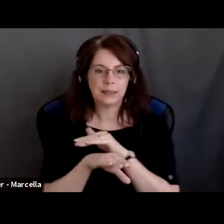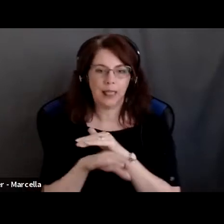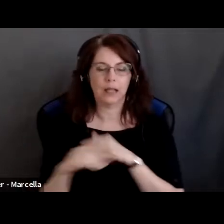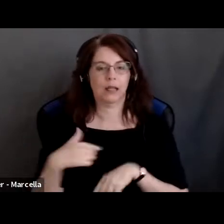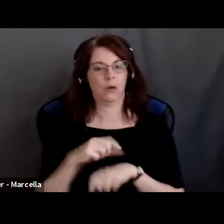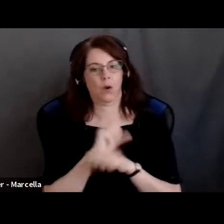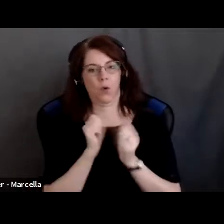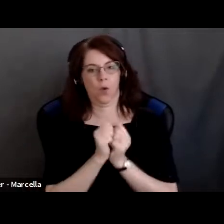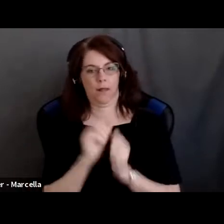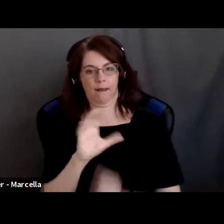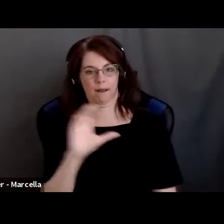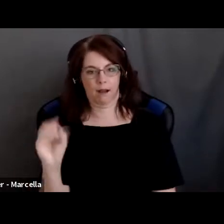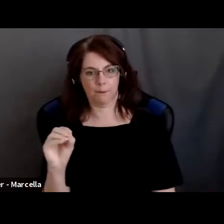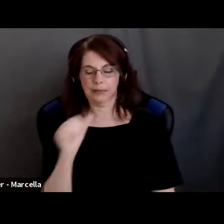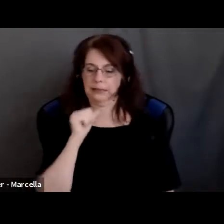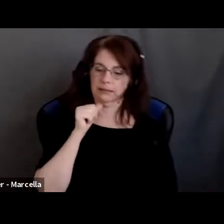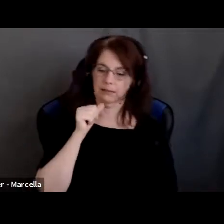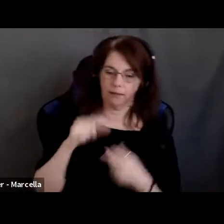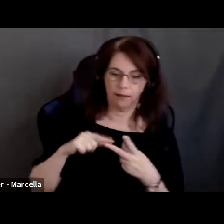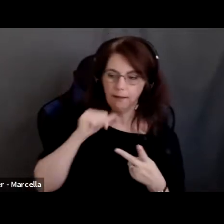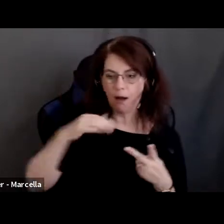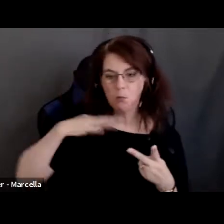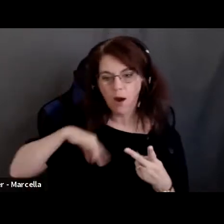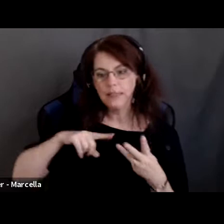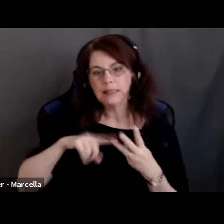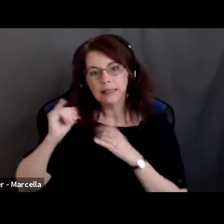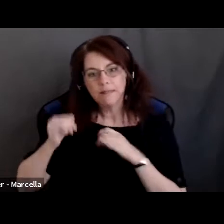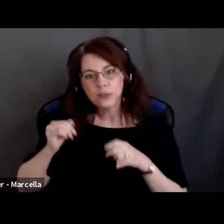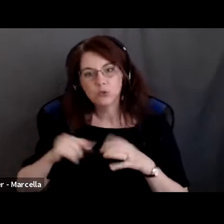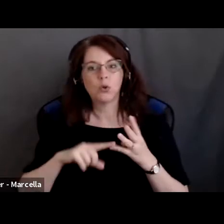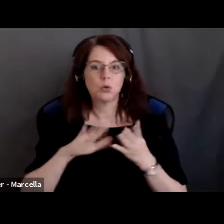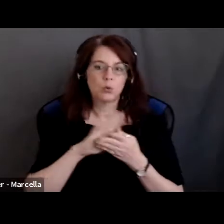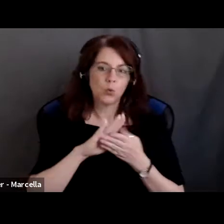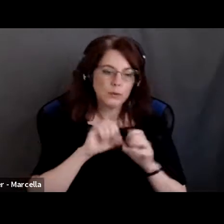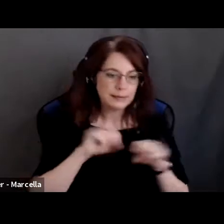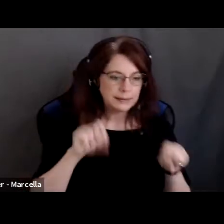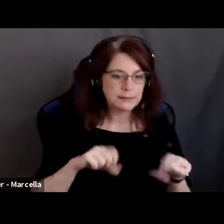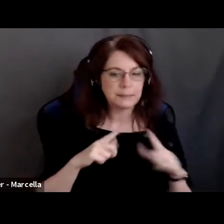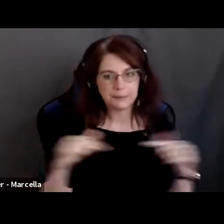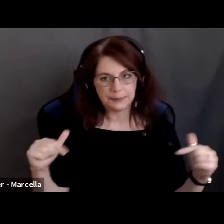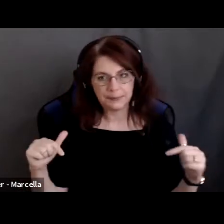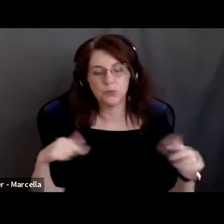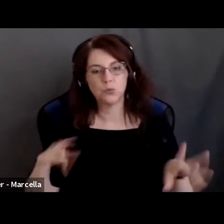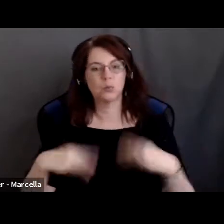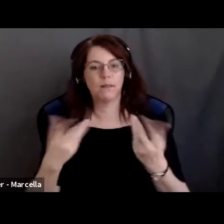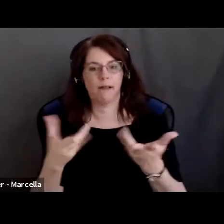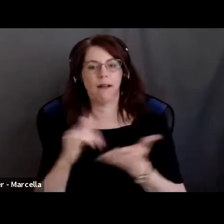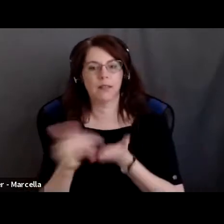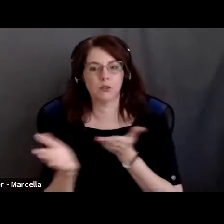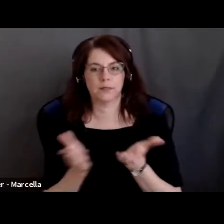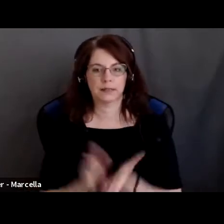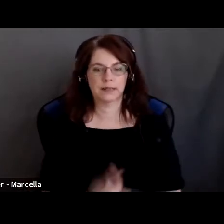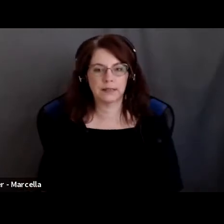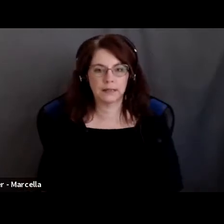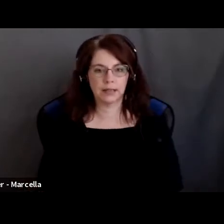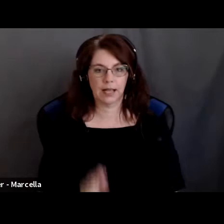with companies, nonprofits, and individuals and school systems to provide some of these services. So